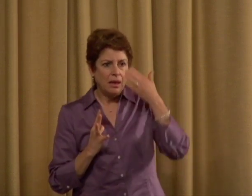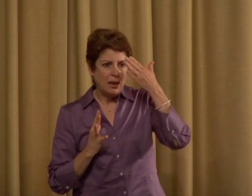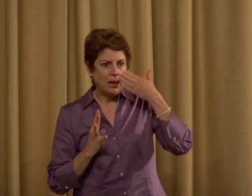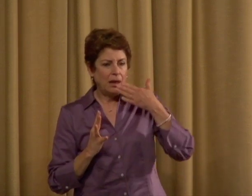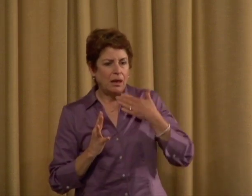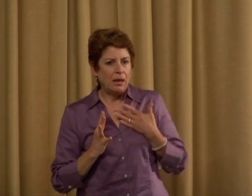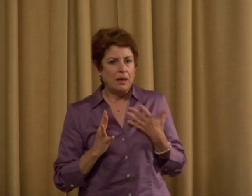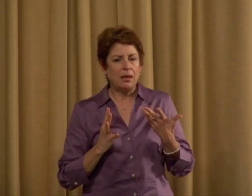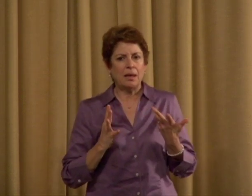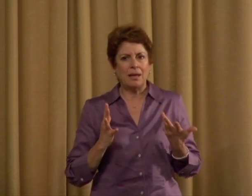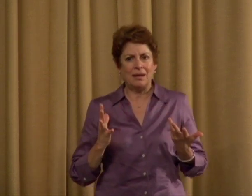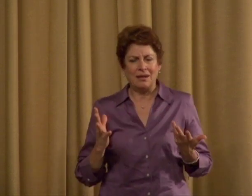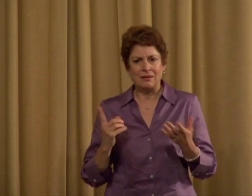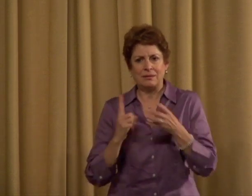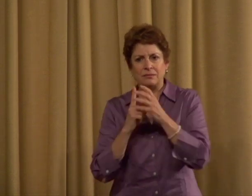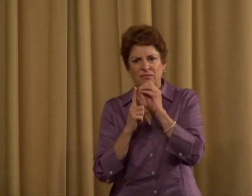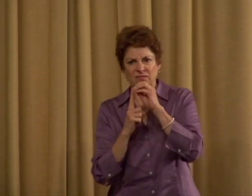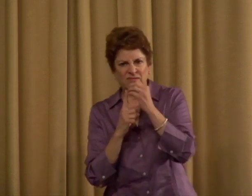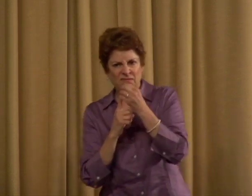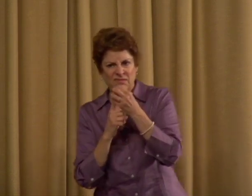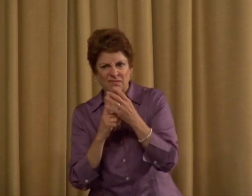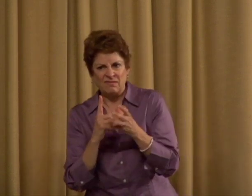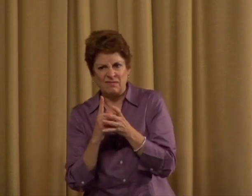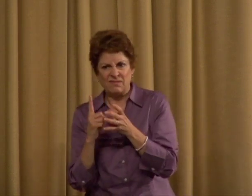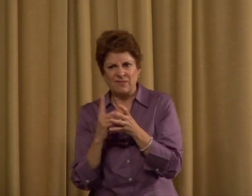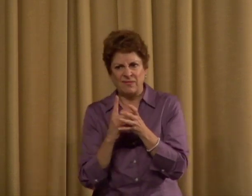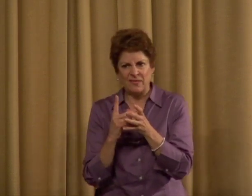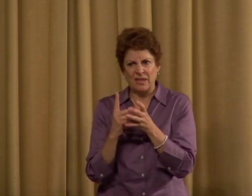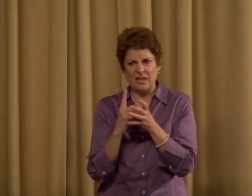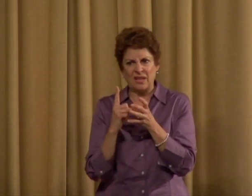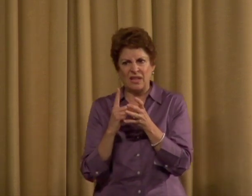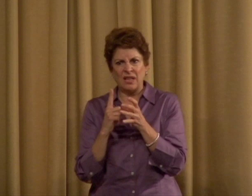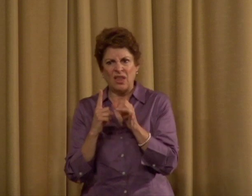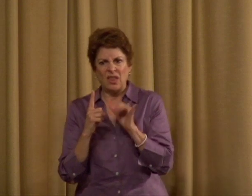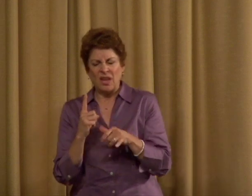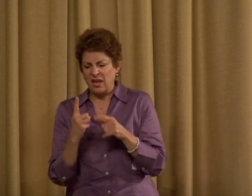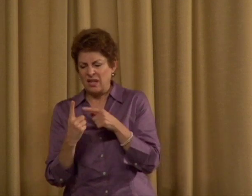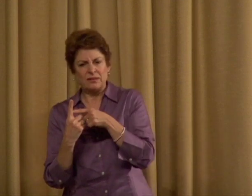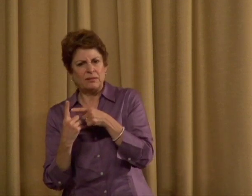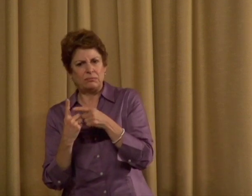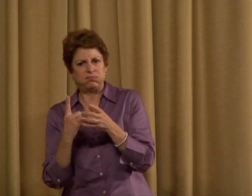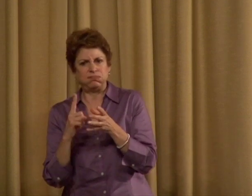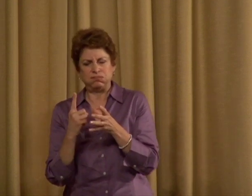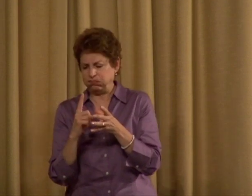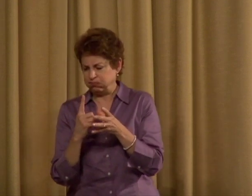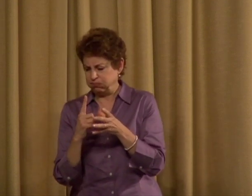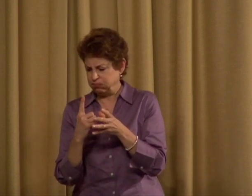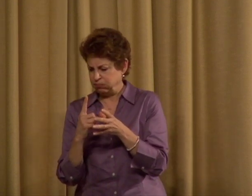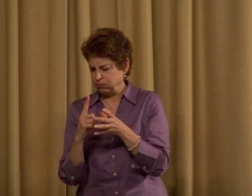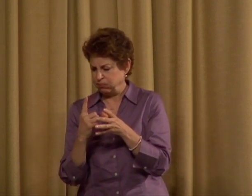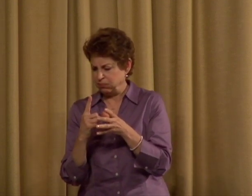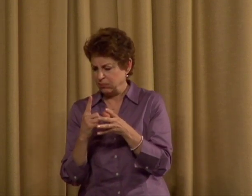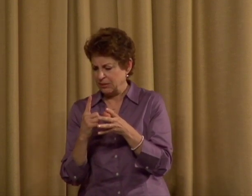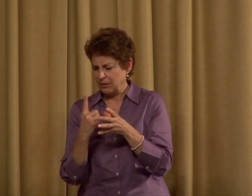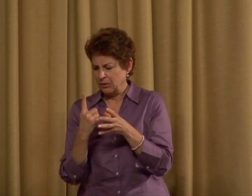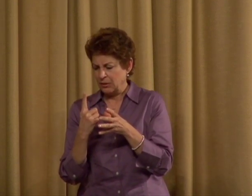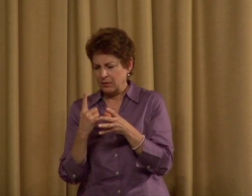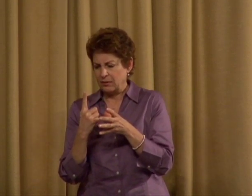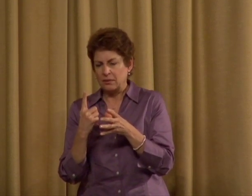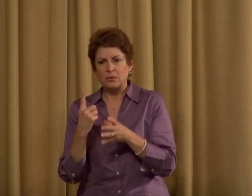still something missing. There's the nuances in the facial expression are missing. It's just, it's like a stick